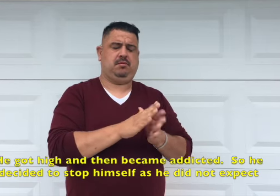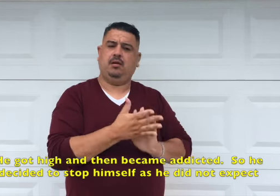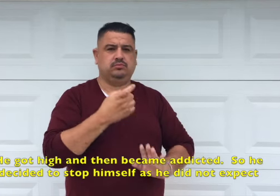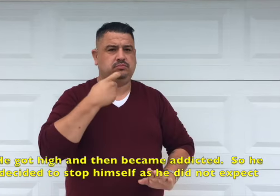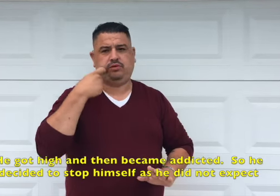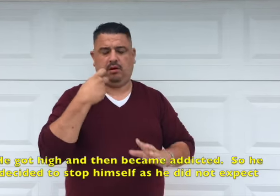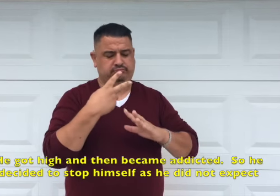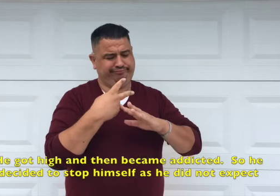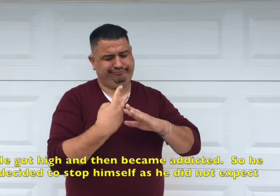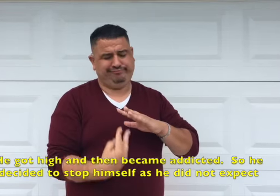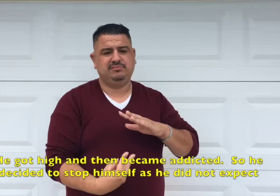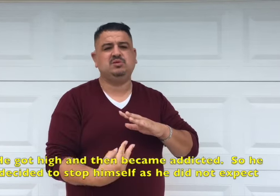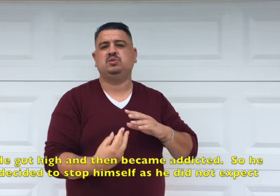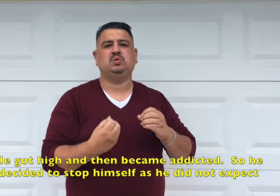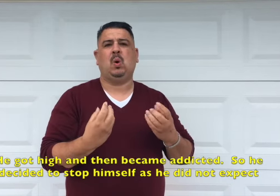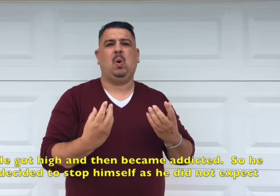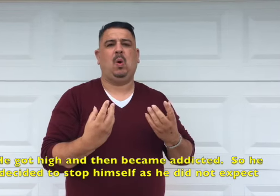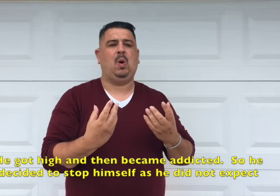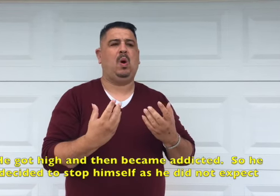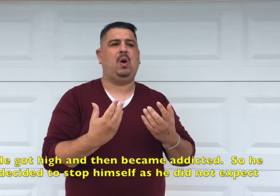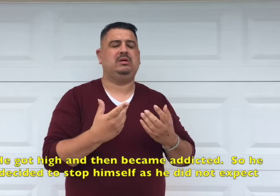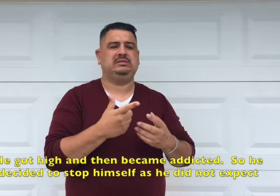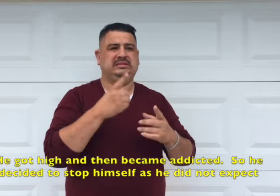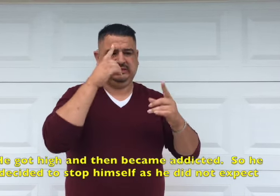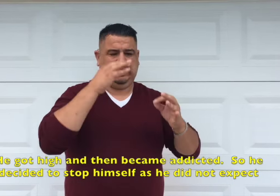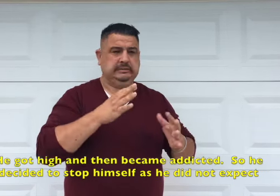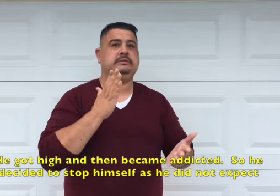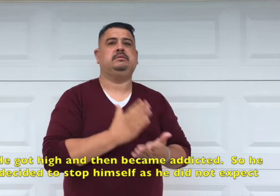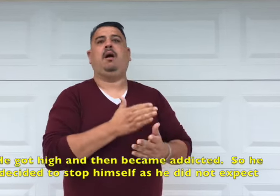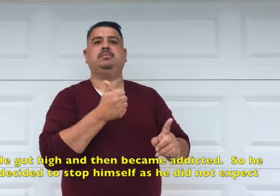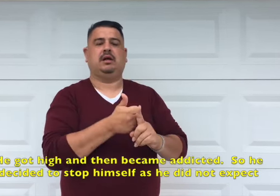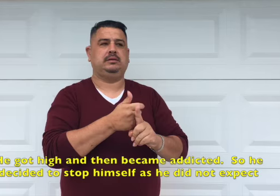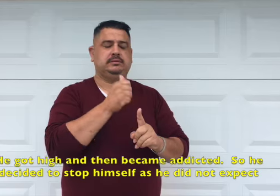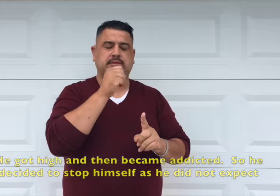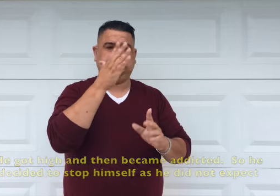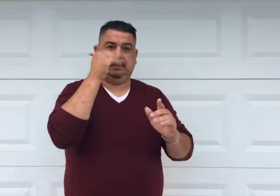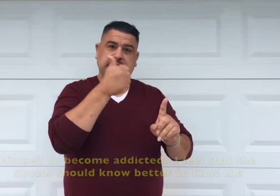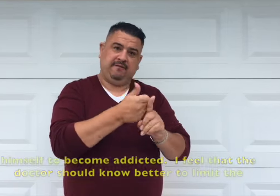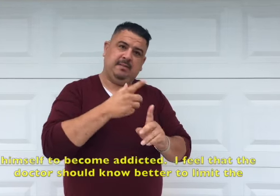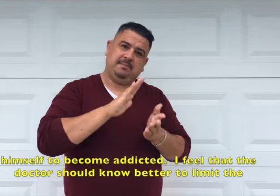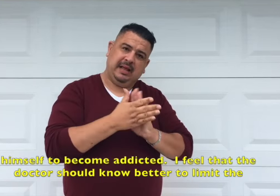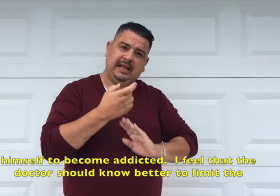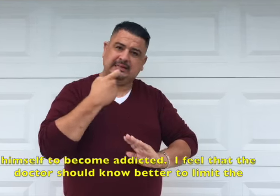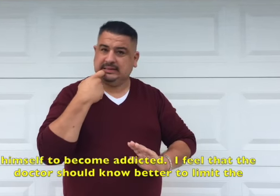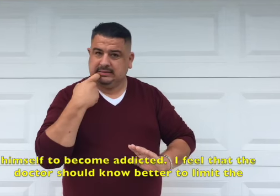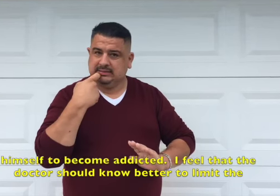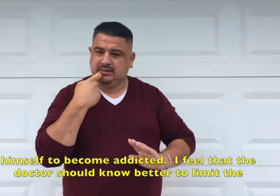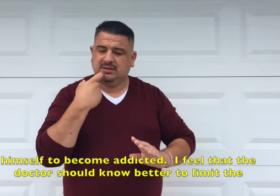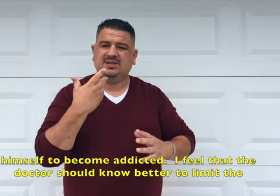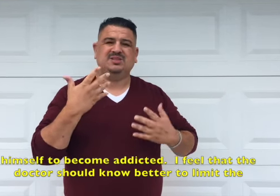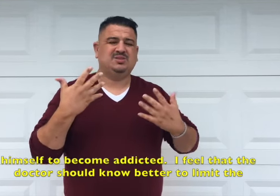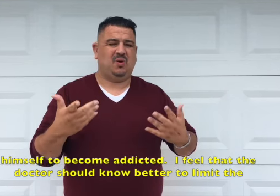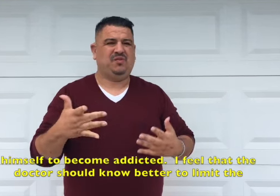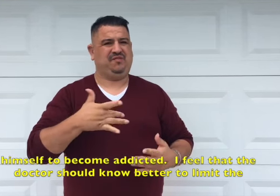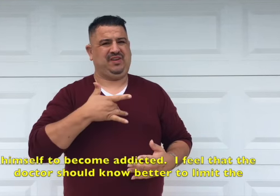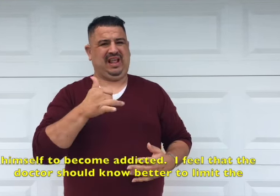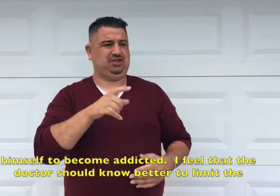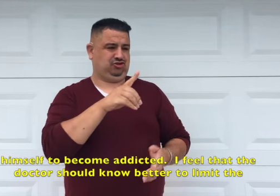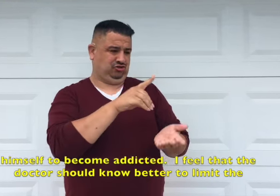became addicted. So he decided to stop himself. And as he did not expect himself to become addicted. I feel